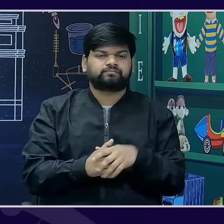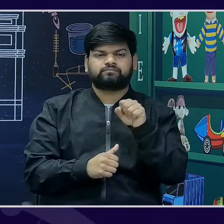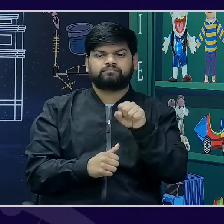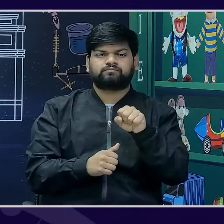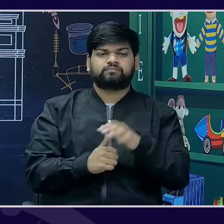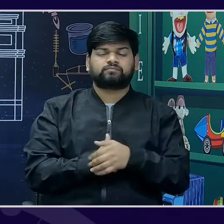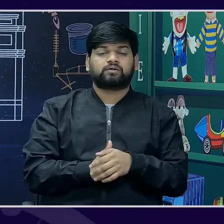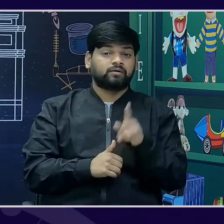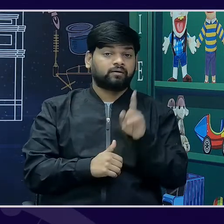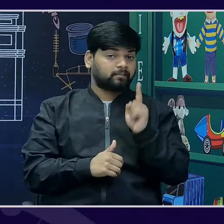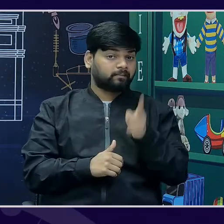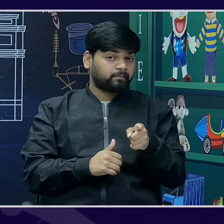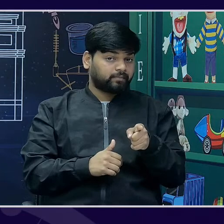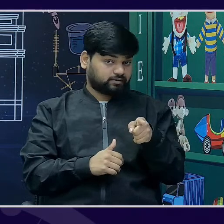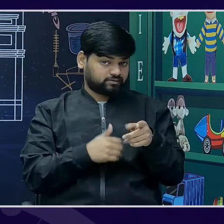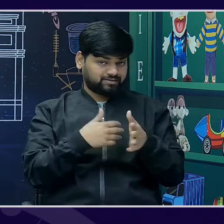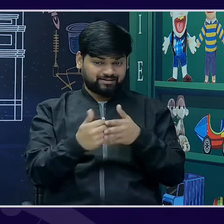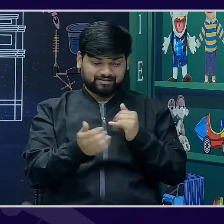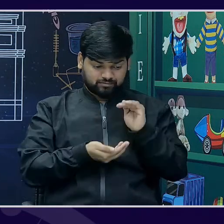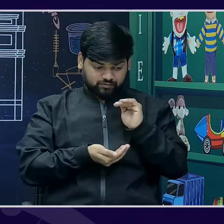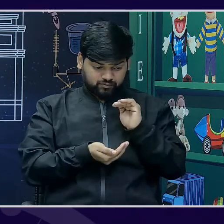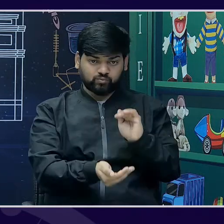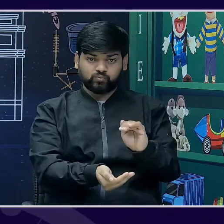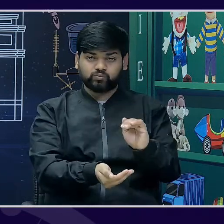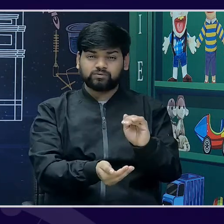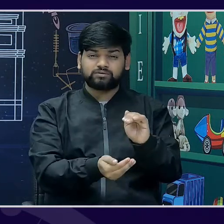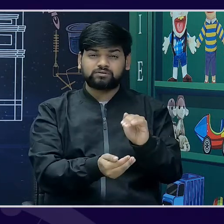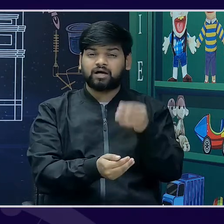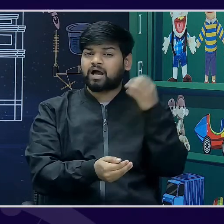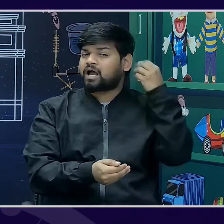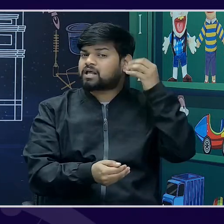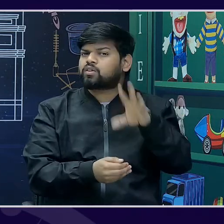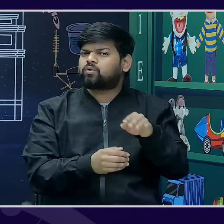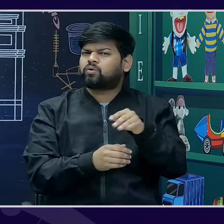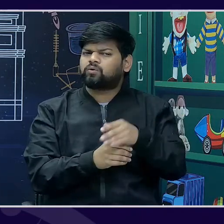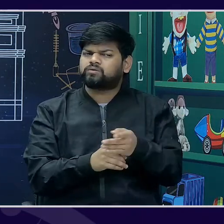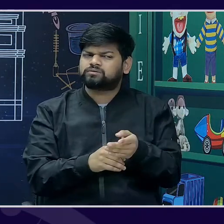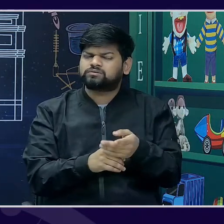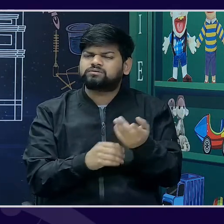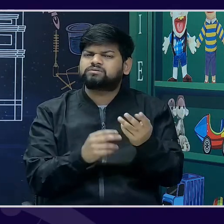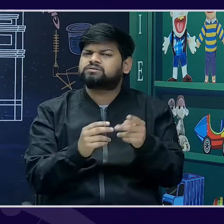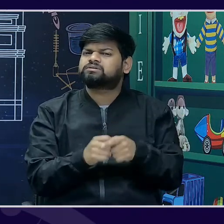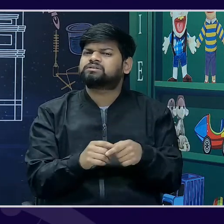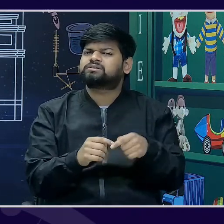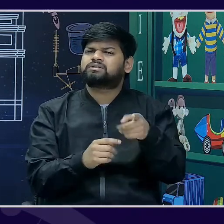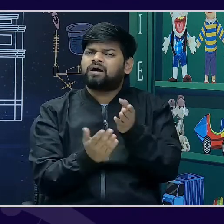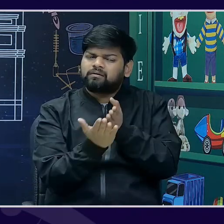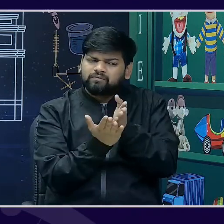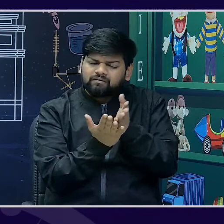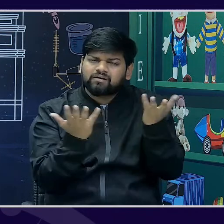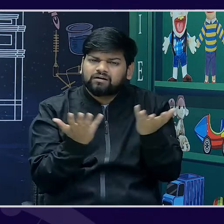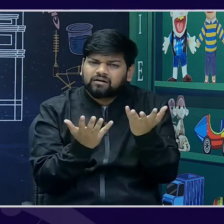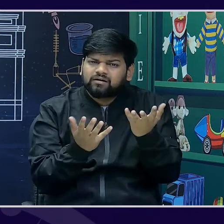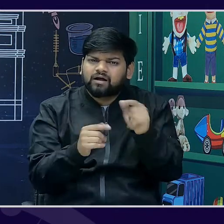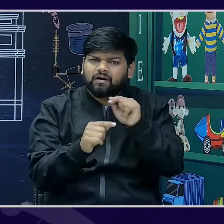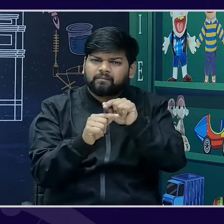of the baby with hearing loss, and moreover, very critically, the age of the